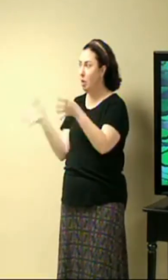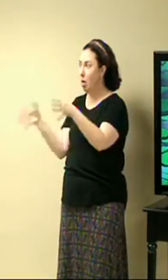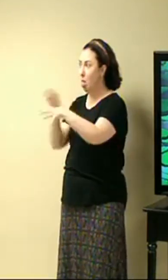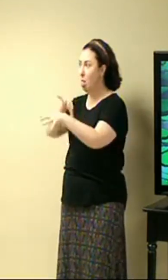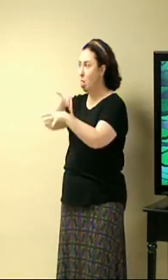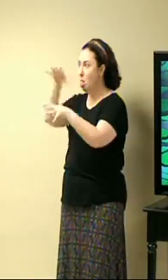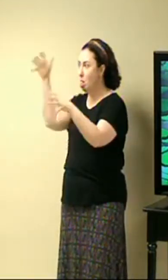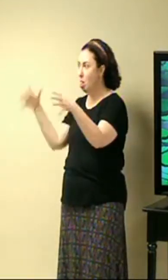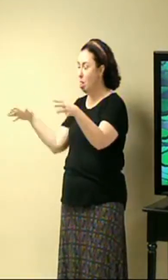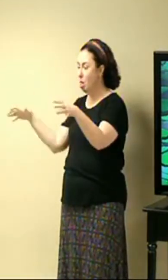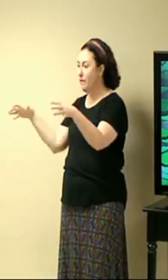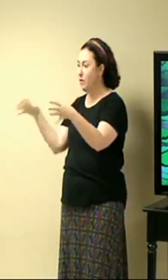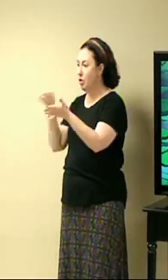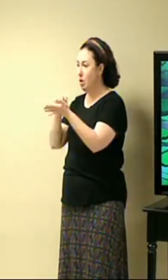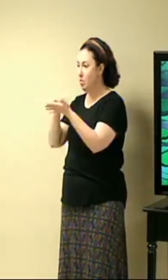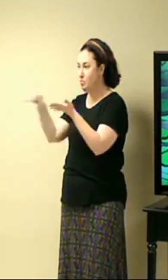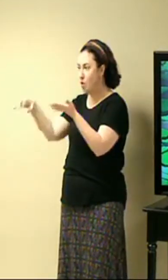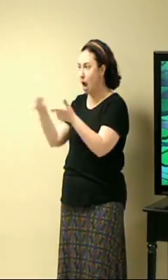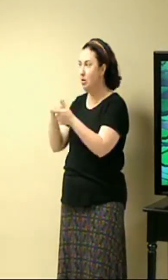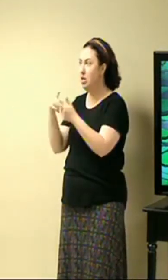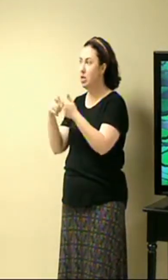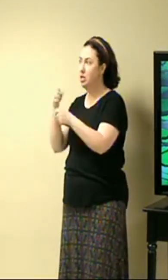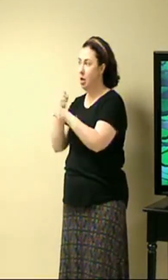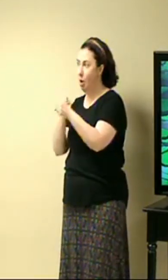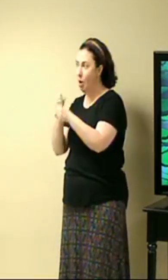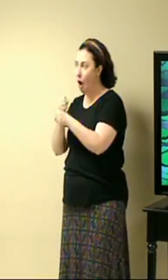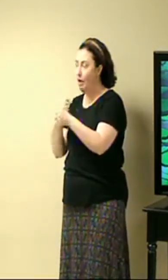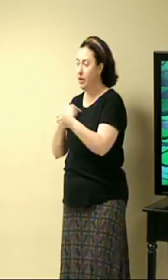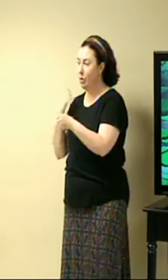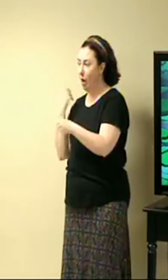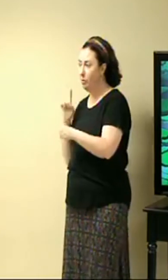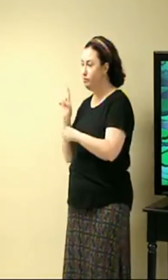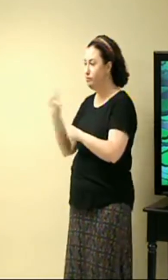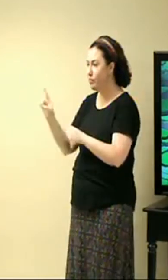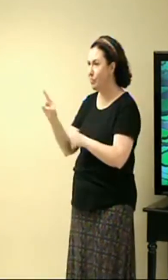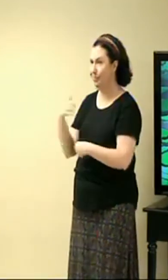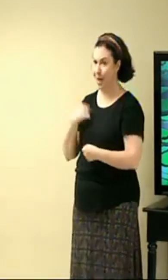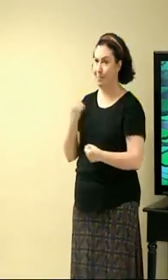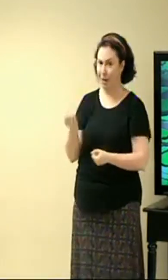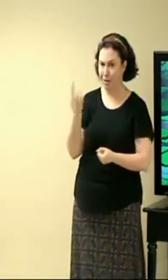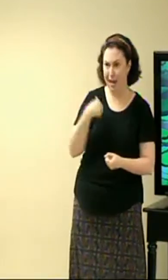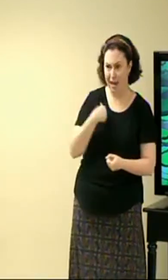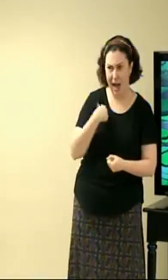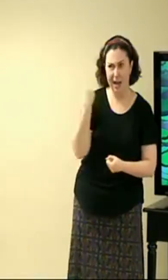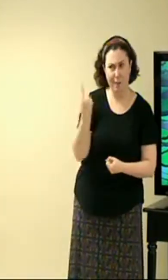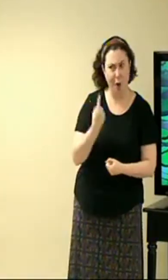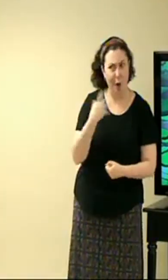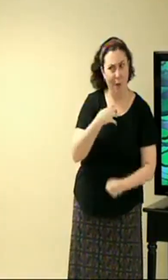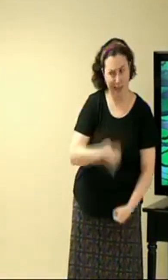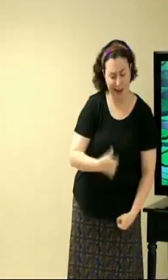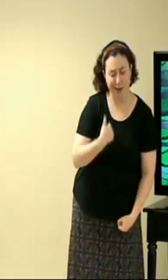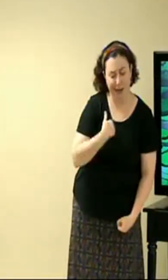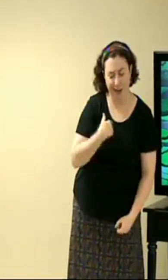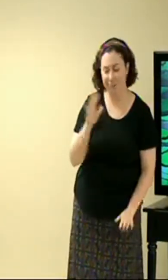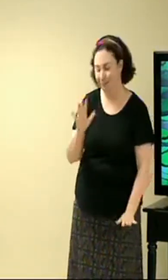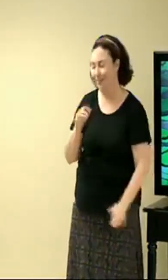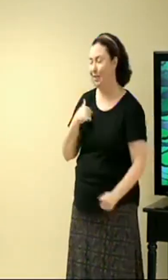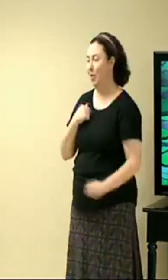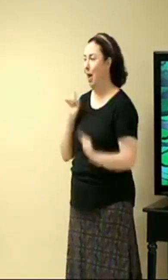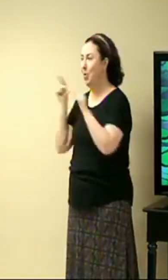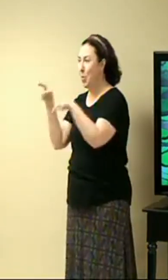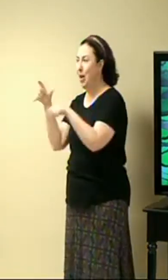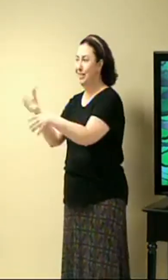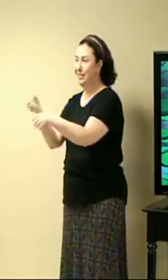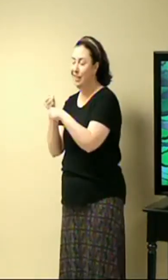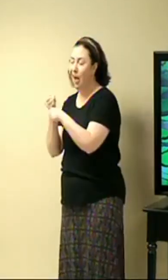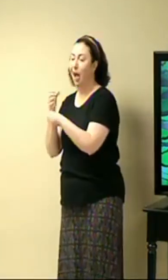looked like it was for people to take. So I went over there. I'm always hungry. Some of you that know me know that. So I got a brownie. I got some coffee. I went back to